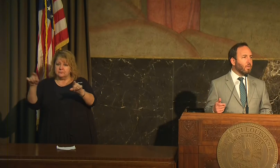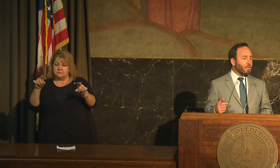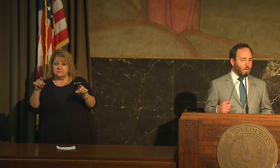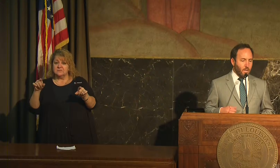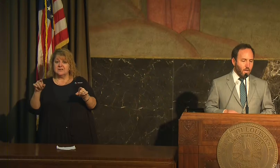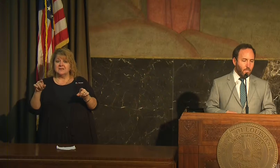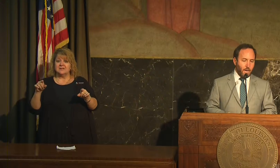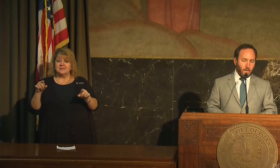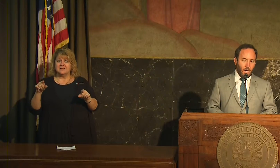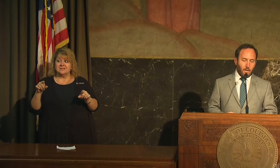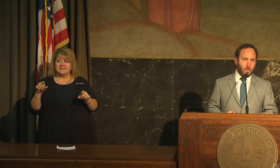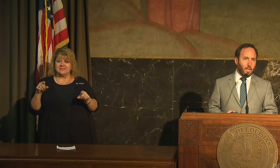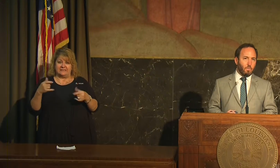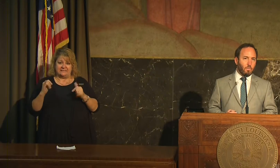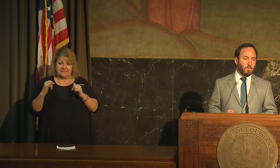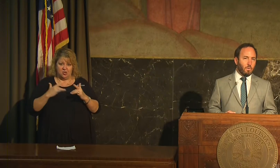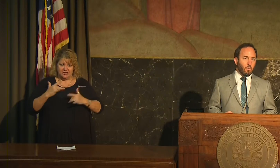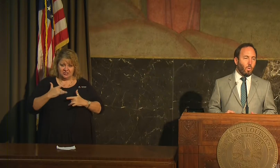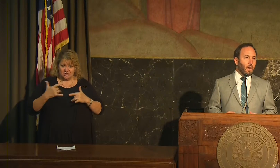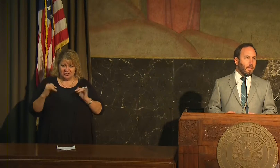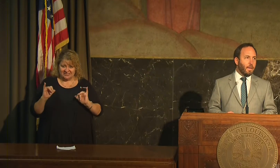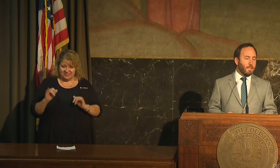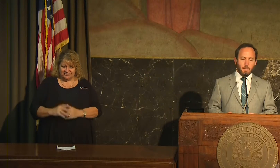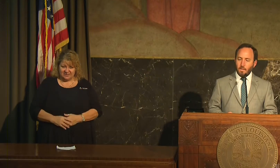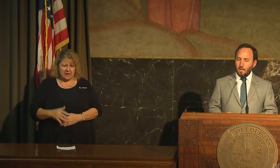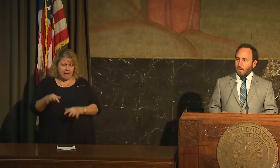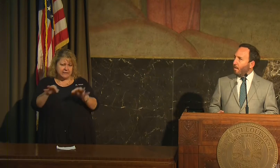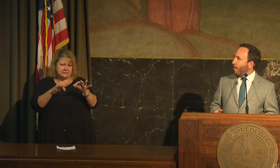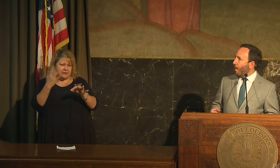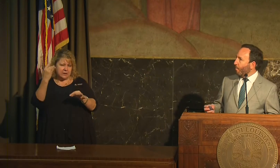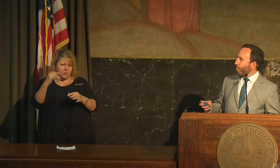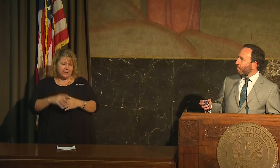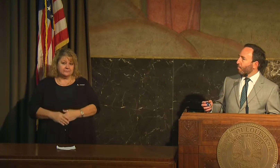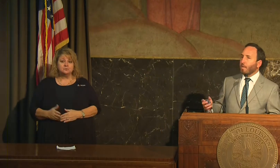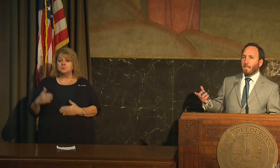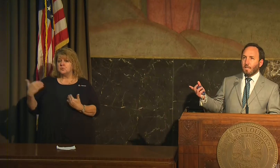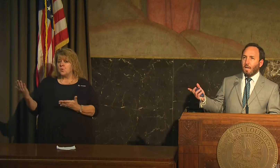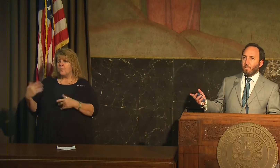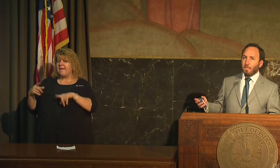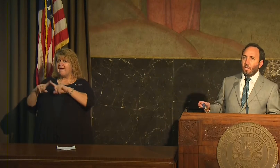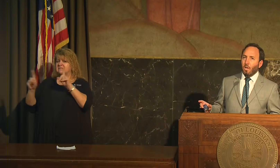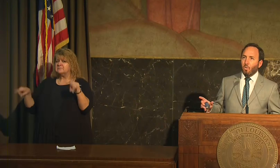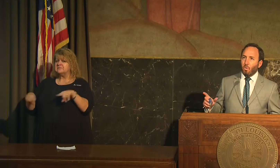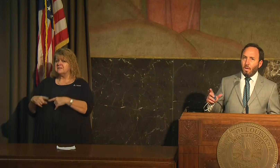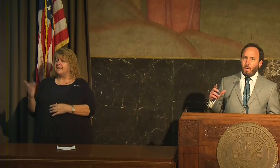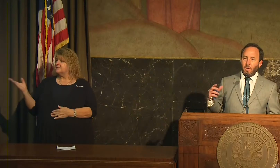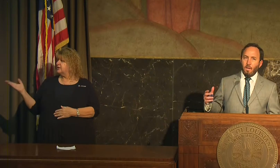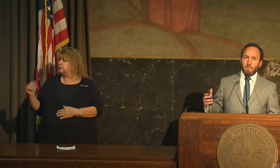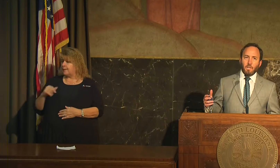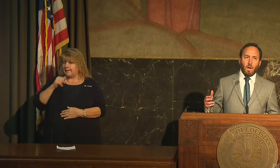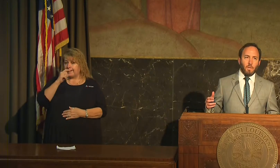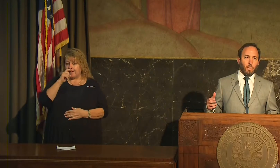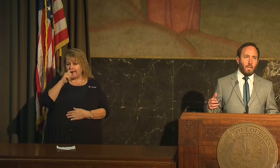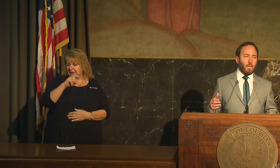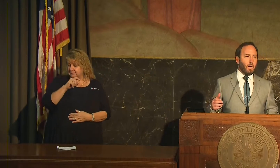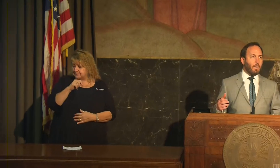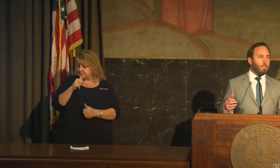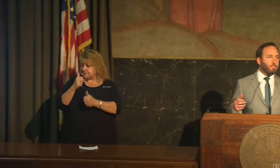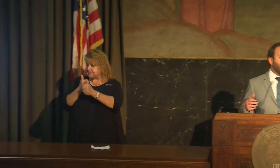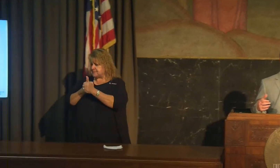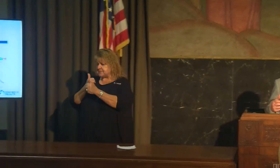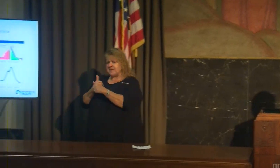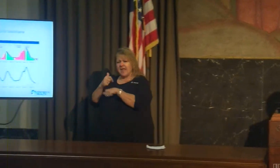little bit more about how and why that is. Next slide, please. Every time that